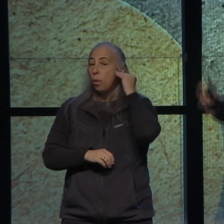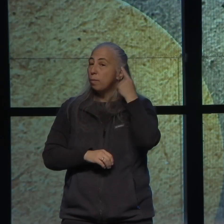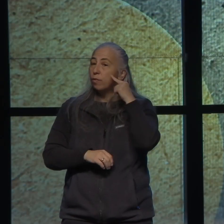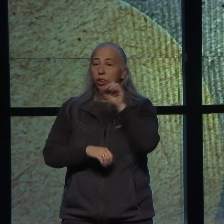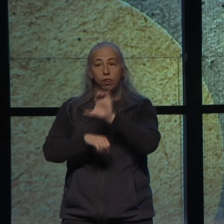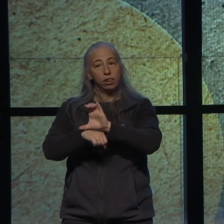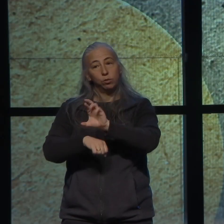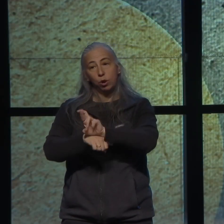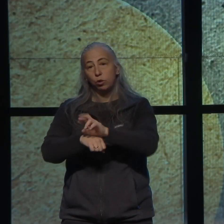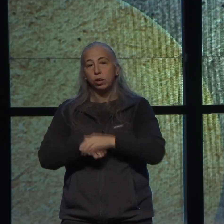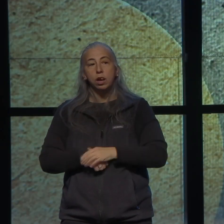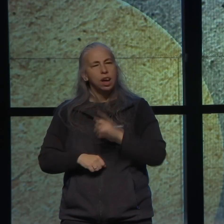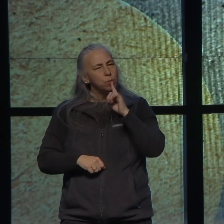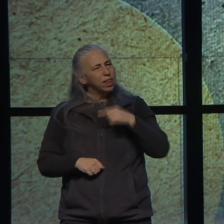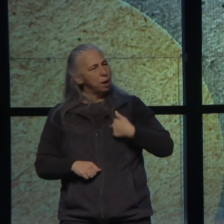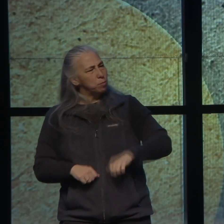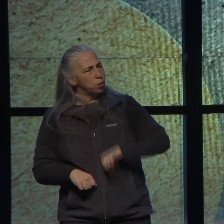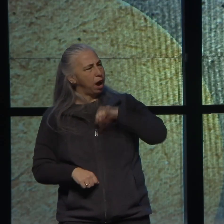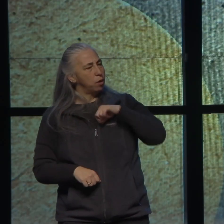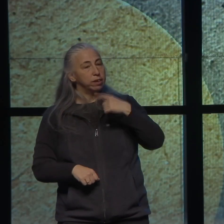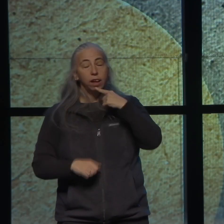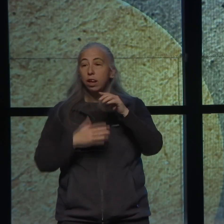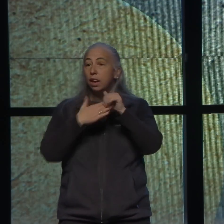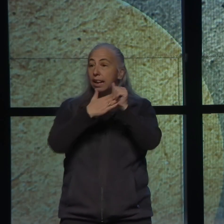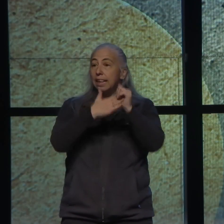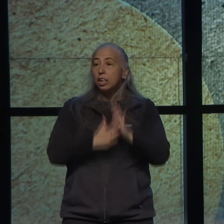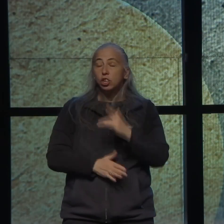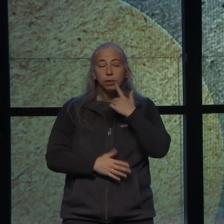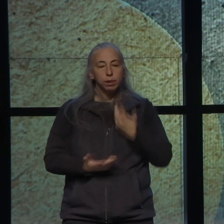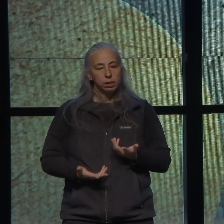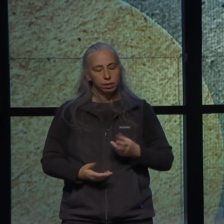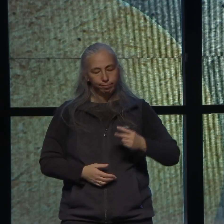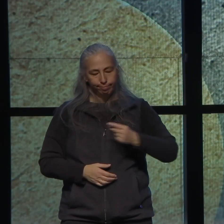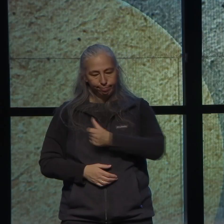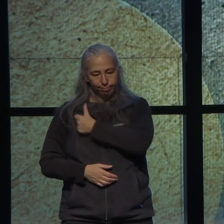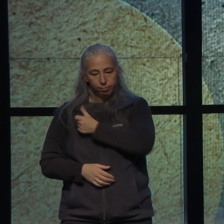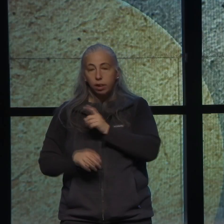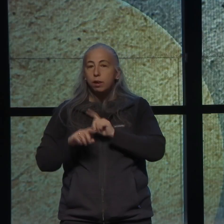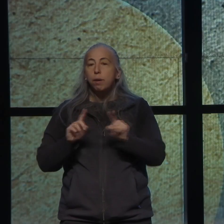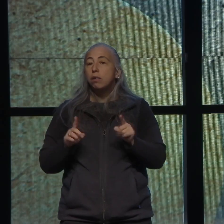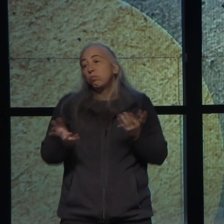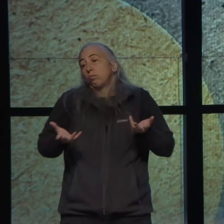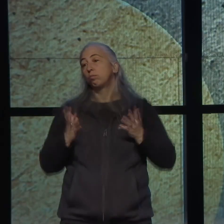have a leadership that says, that would be a bummer, but that's not why we're here.